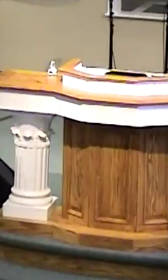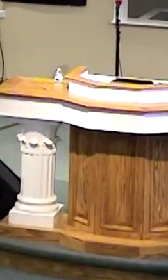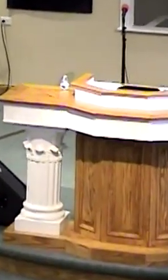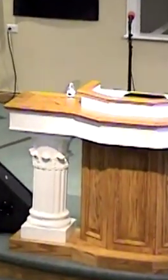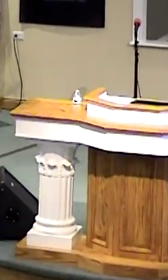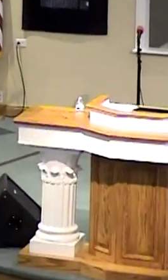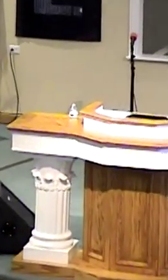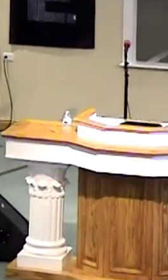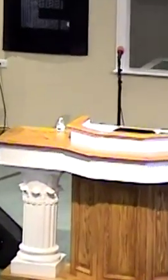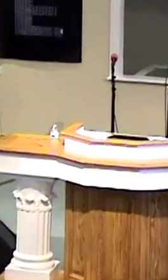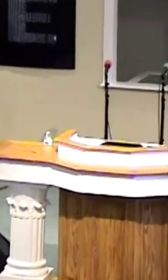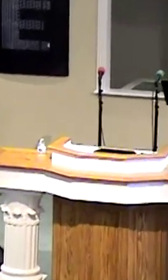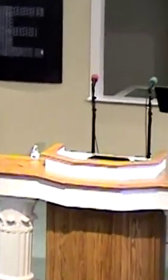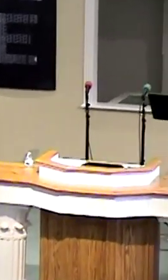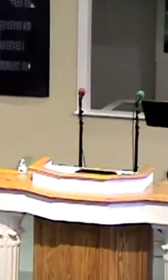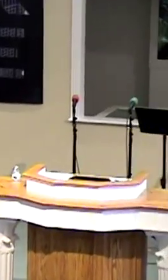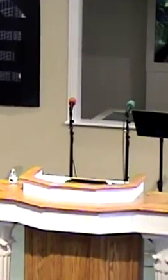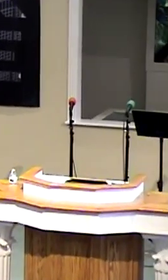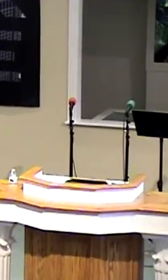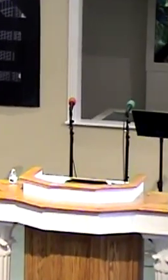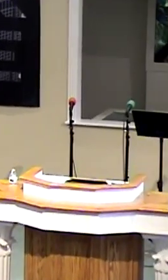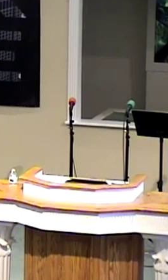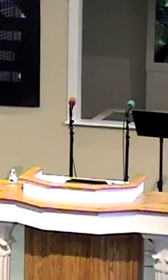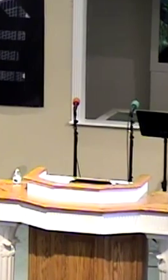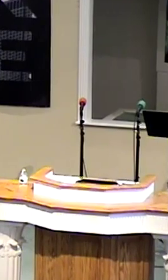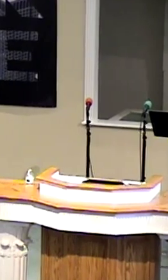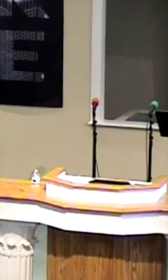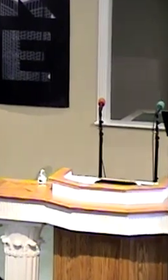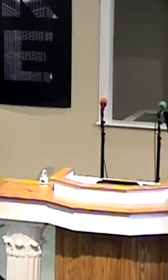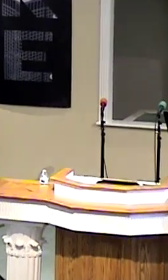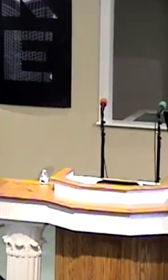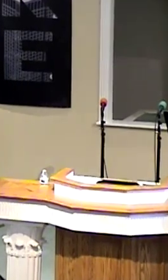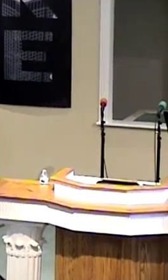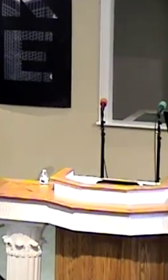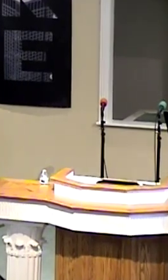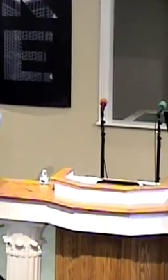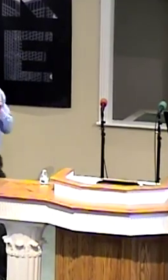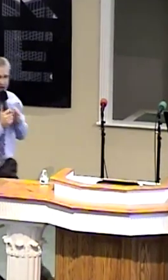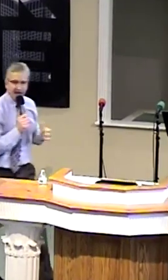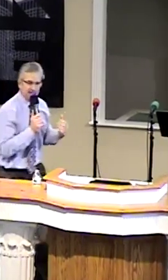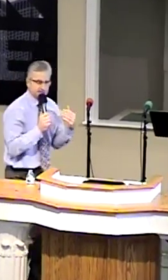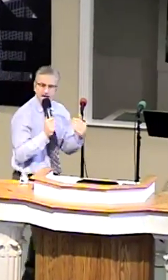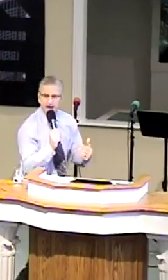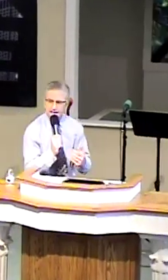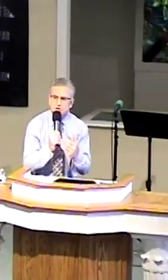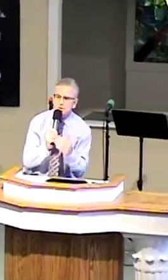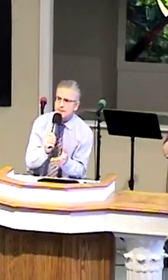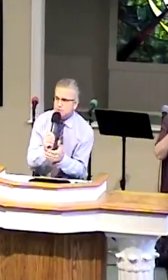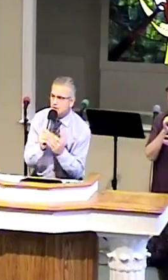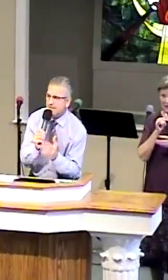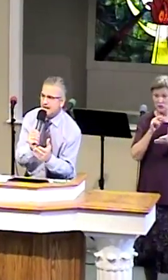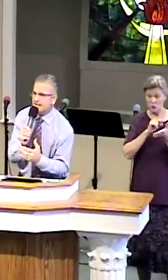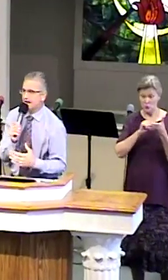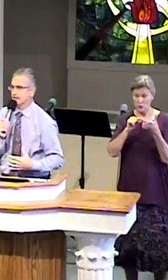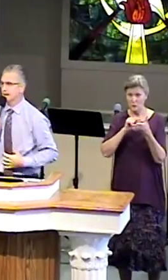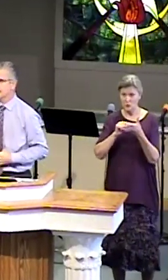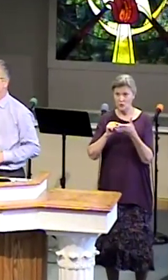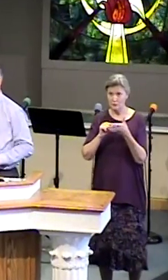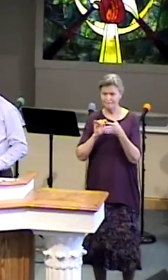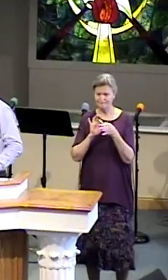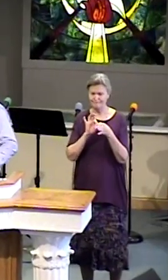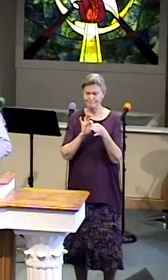to do. I'm going to tell you what to tell her. If that is not a scriptural